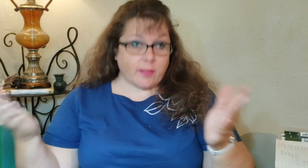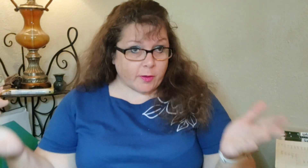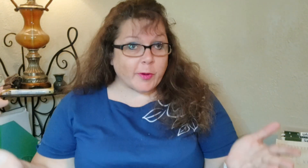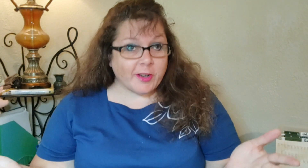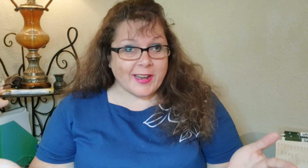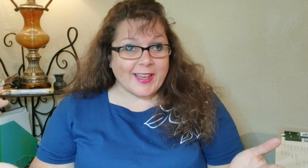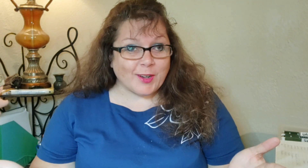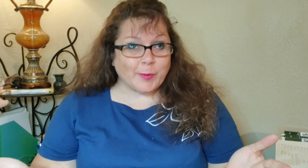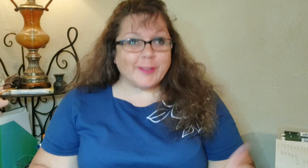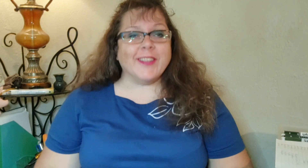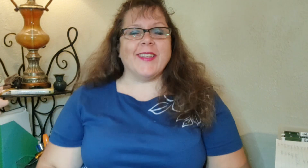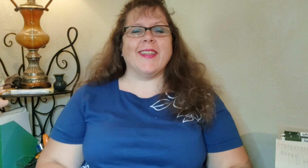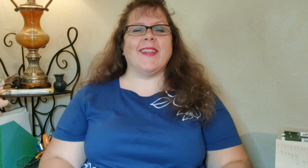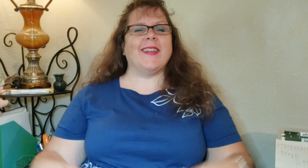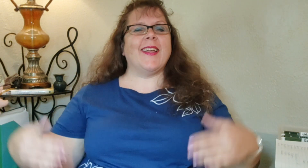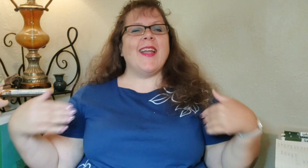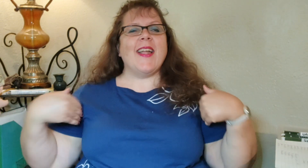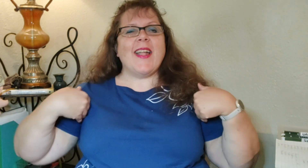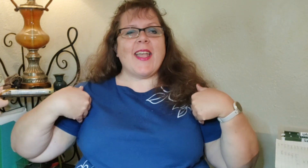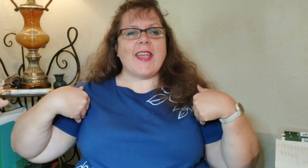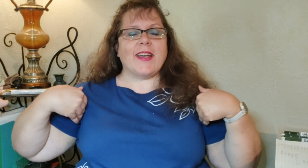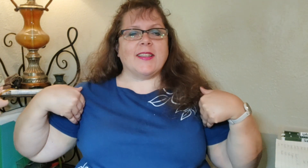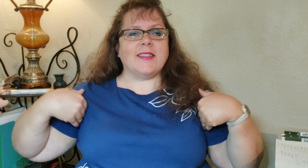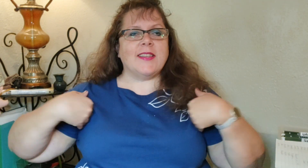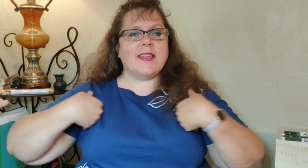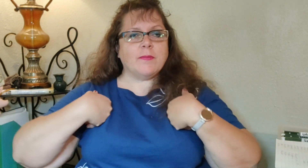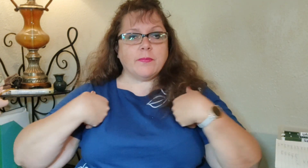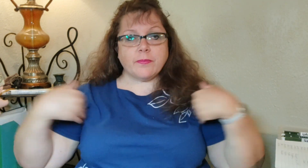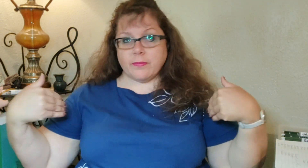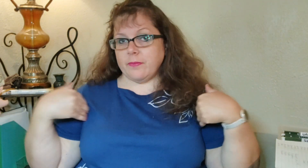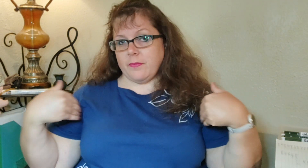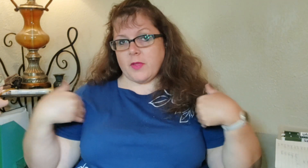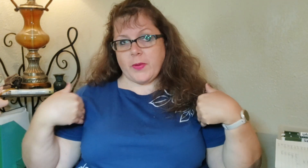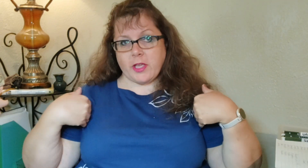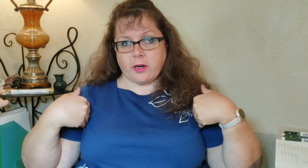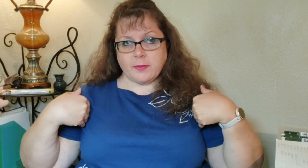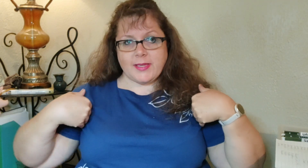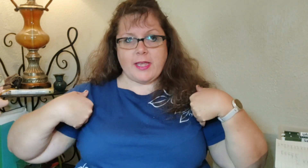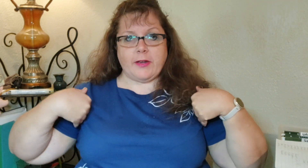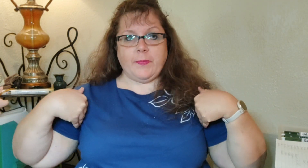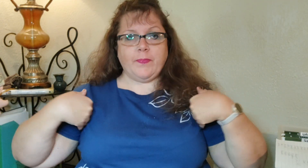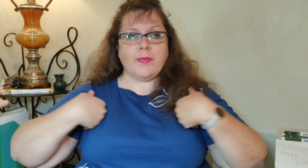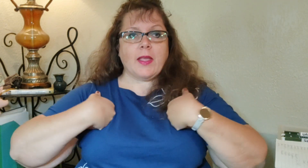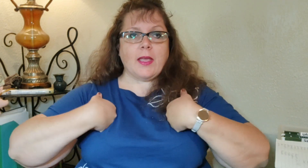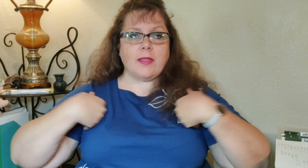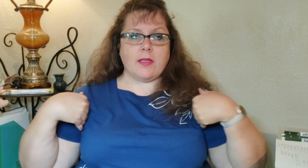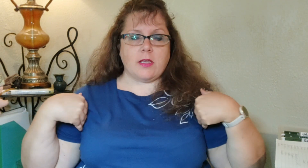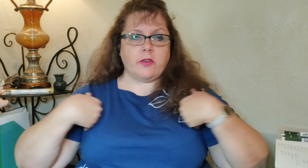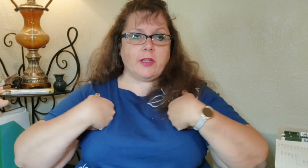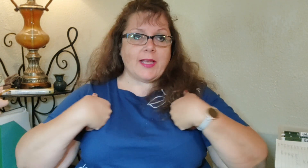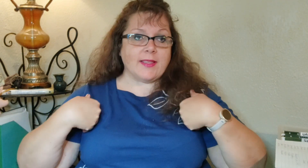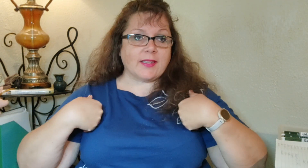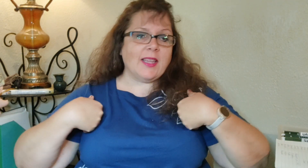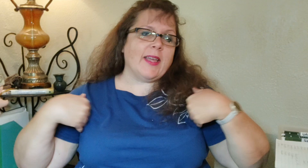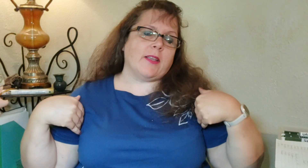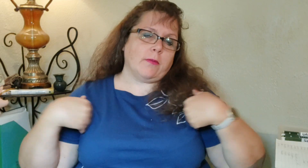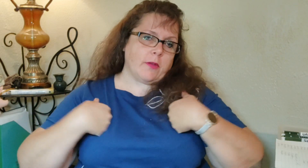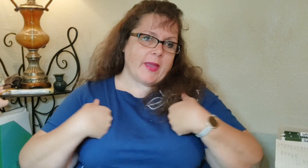the word animal. And you put your arms here, and then you do like this, kind of like you're